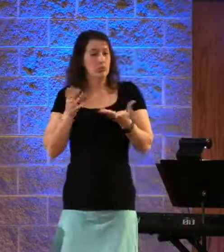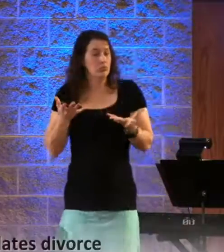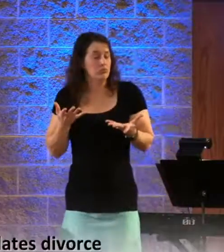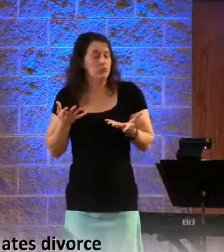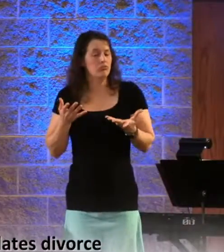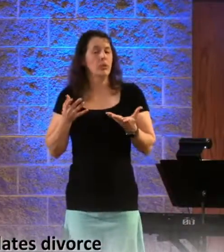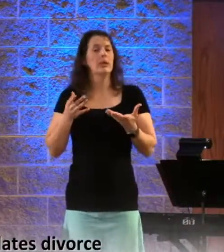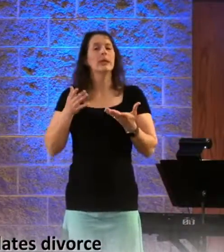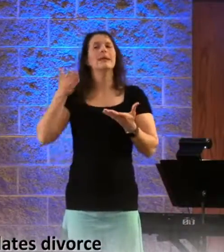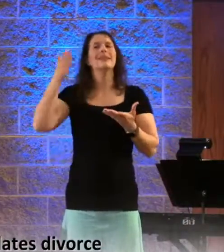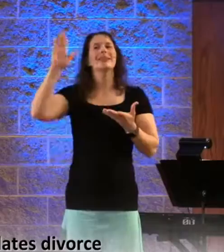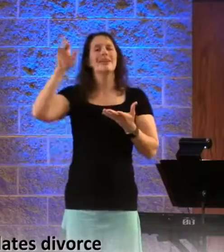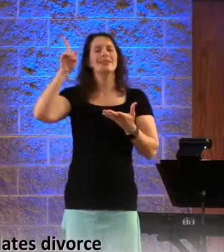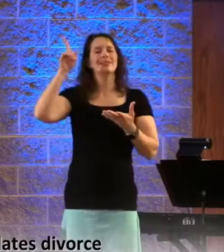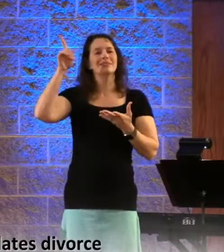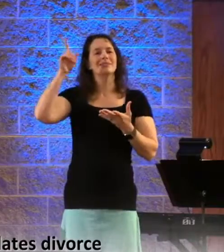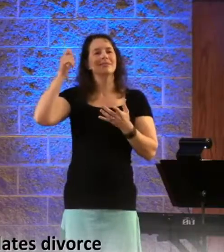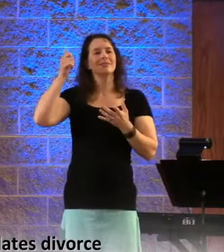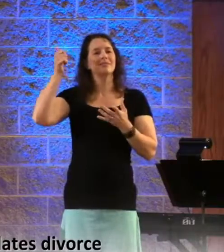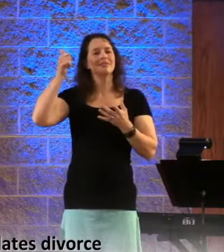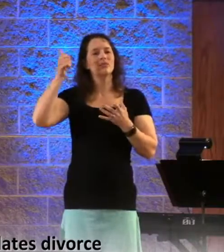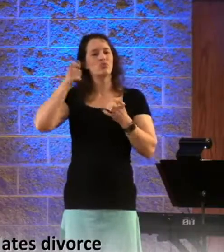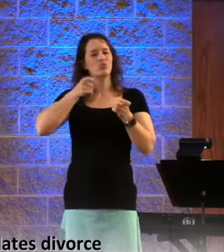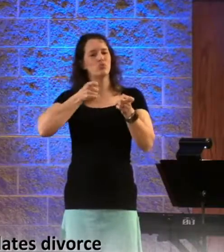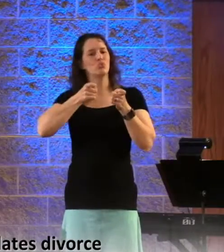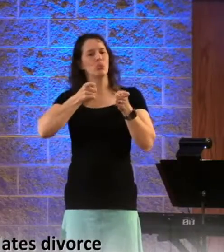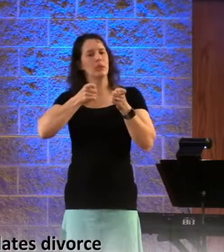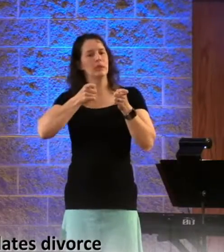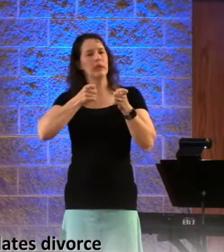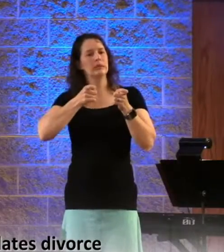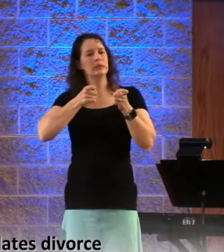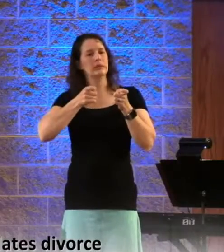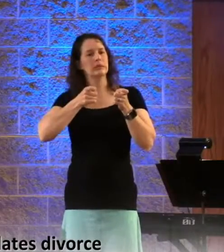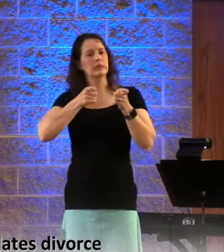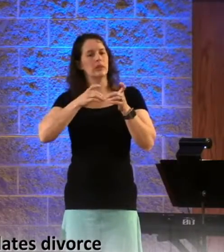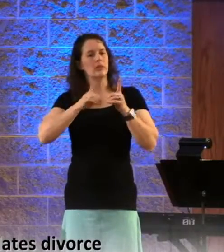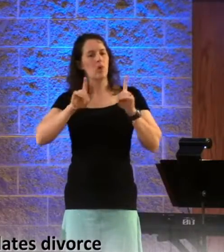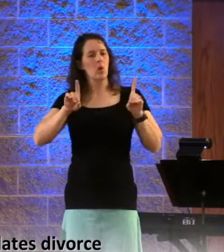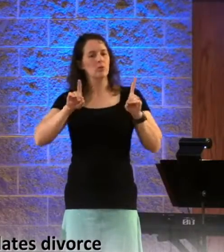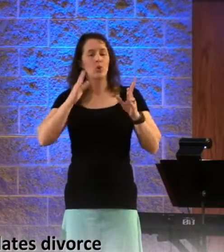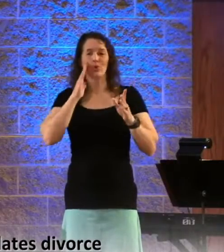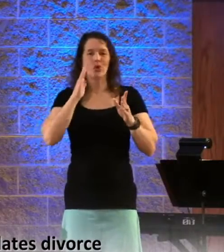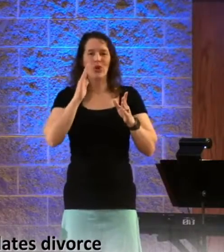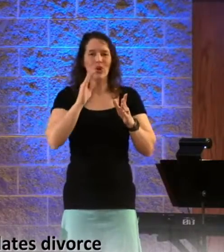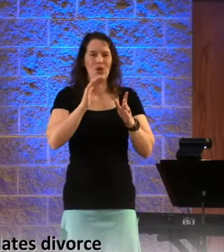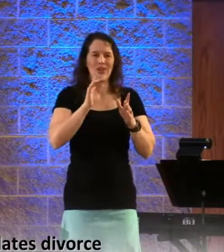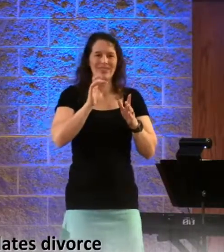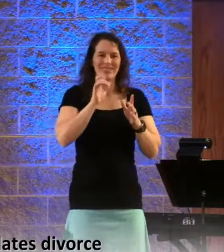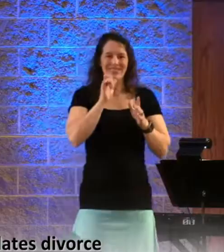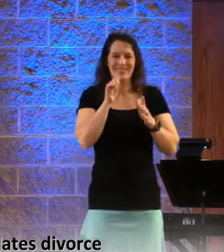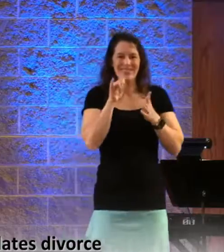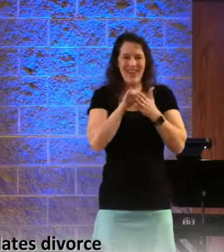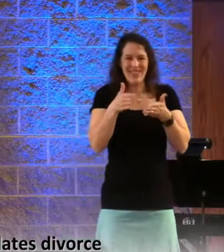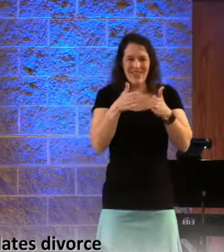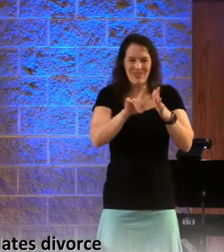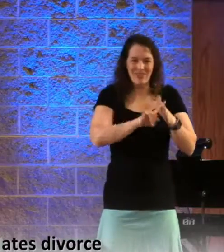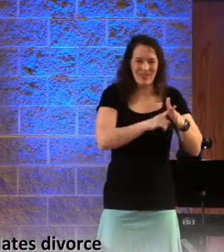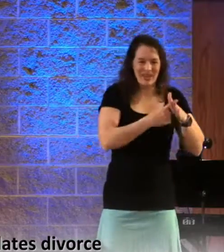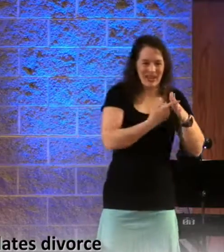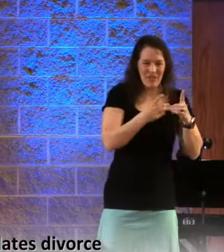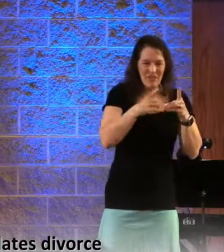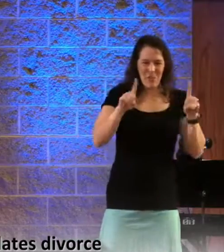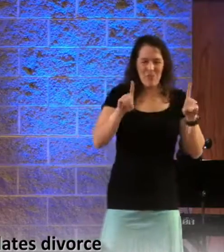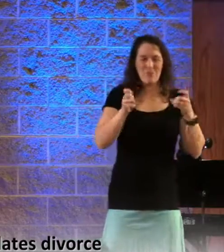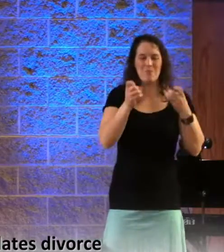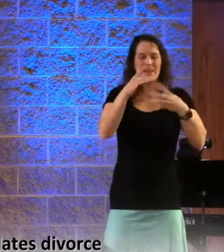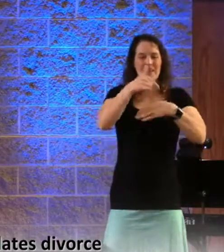God regulates divorce. Knowing it was not this way from the beginning, knowing that divorce